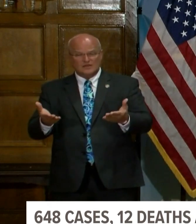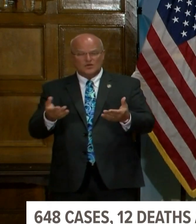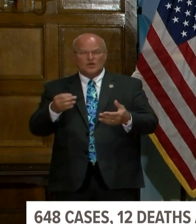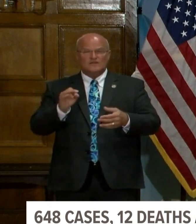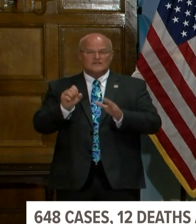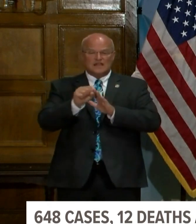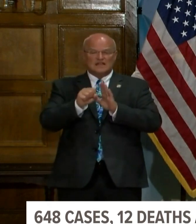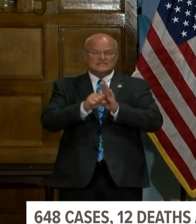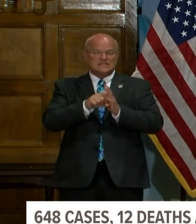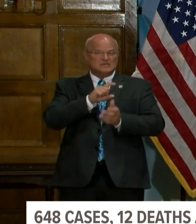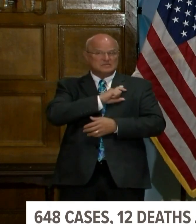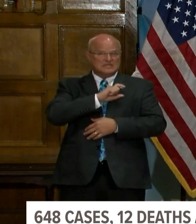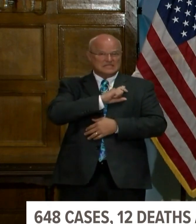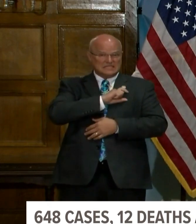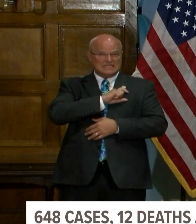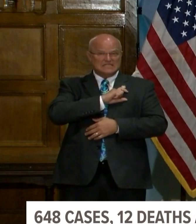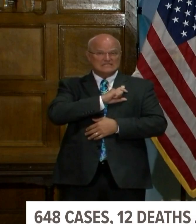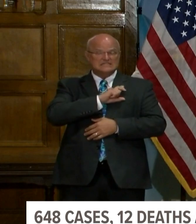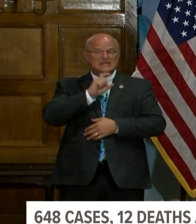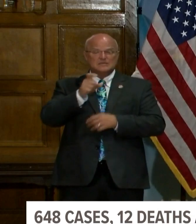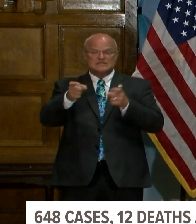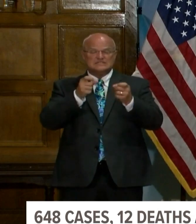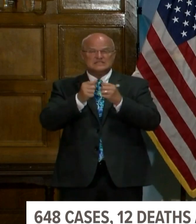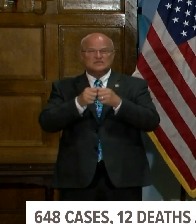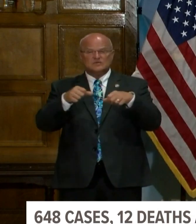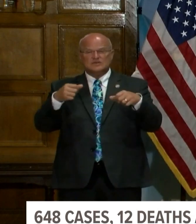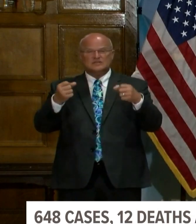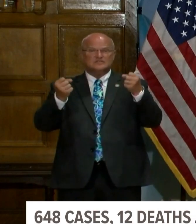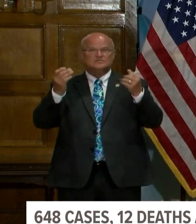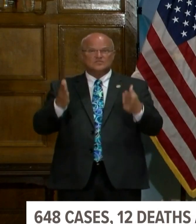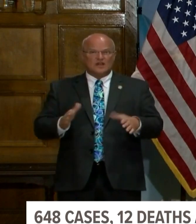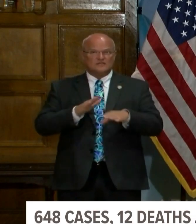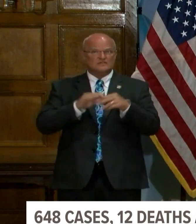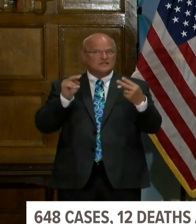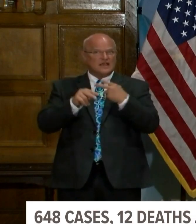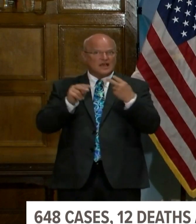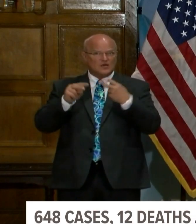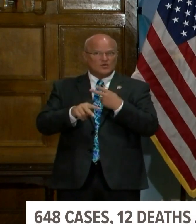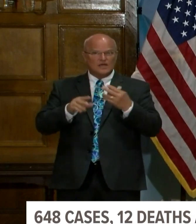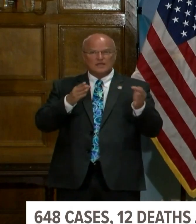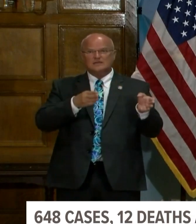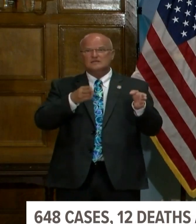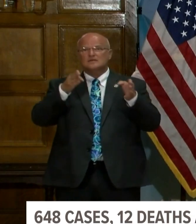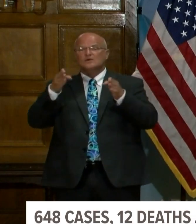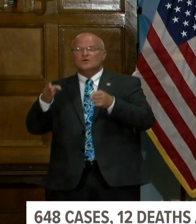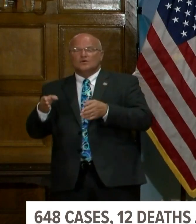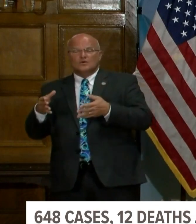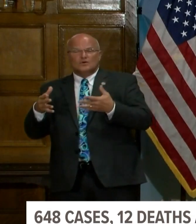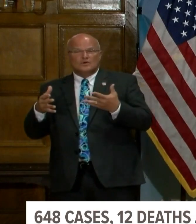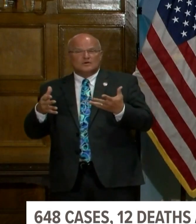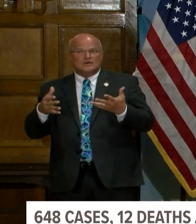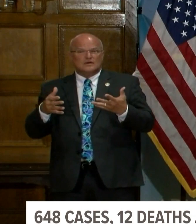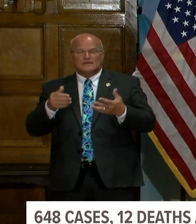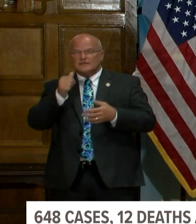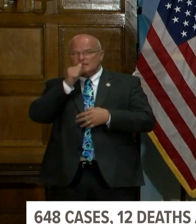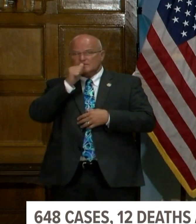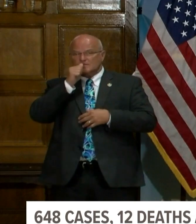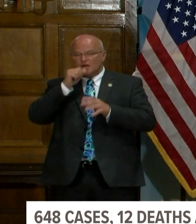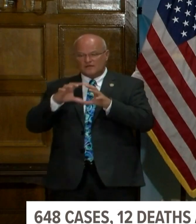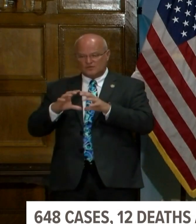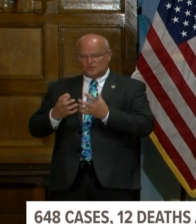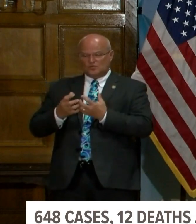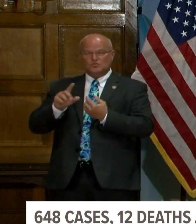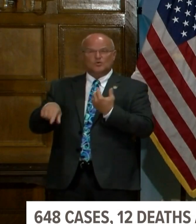whether it's our state police that has to deal with motorists on the highways, or whether it is the private